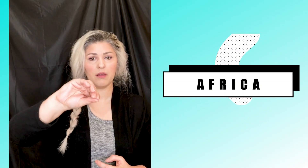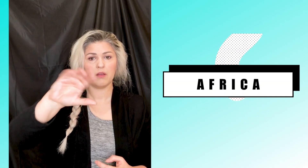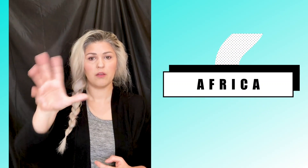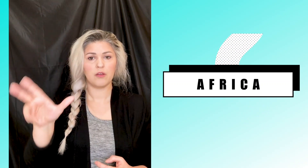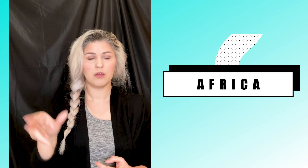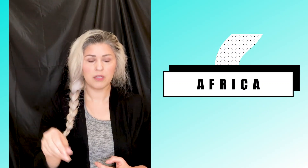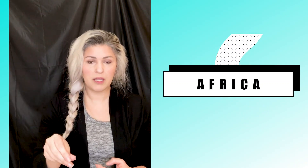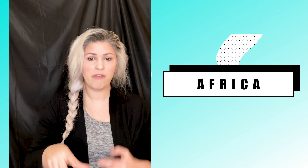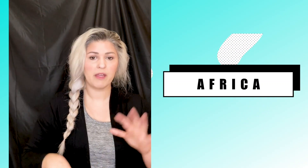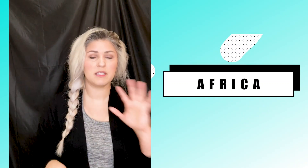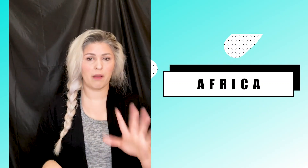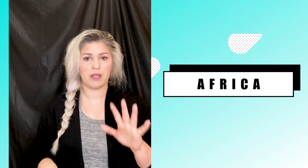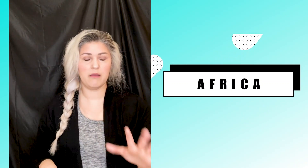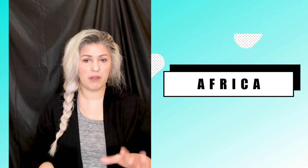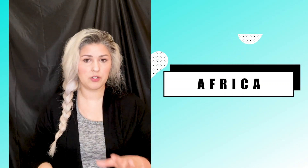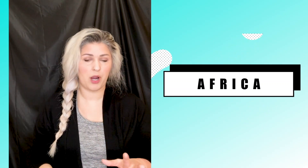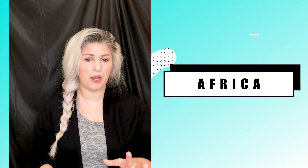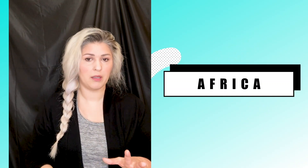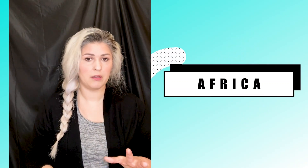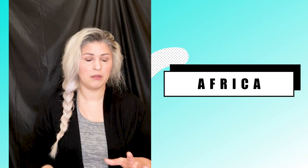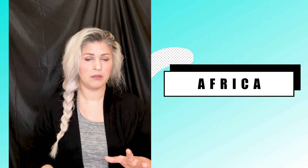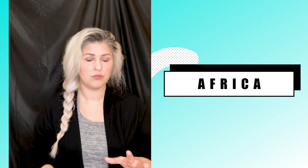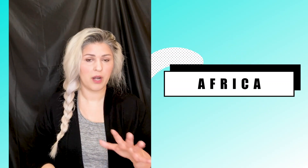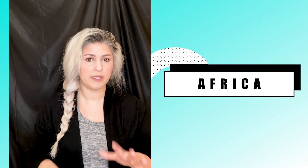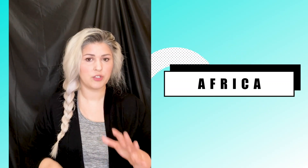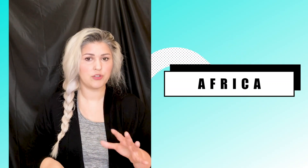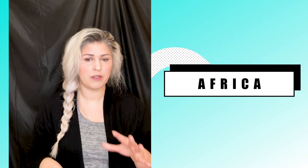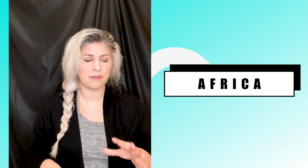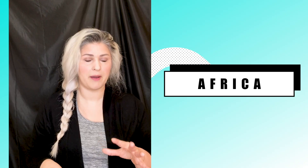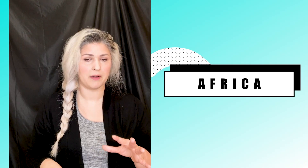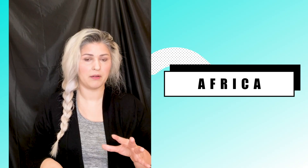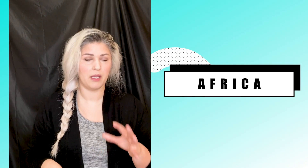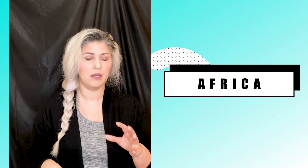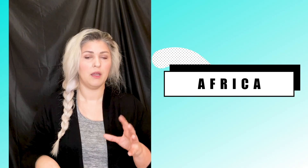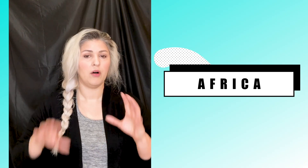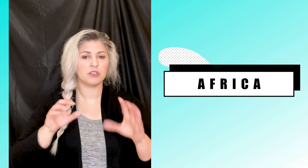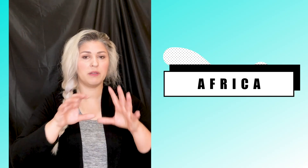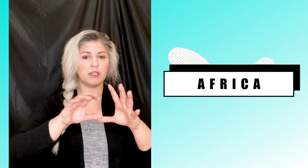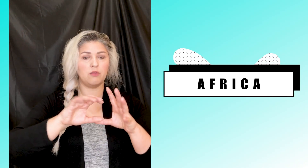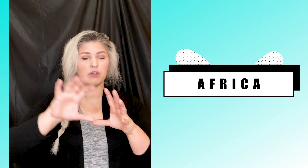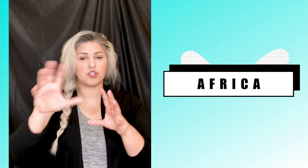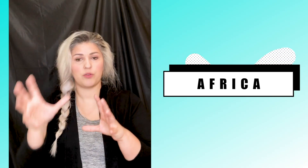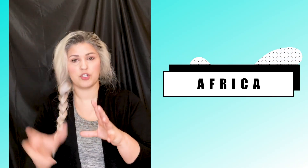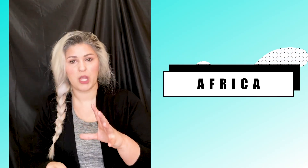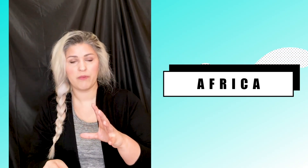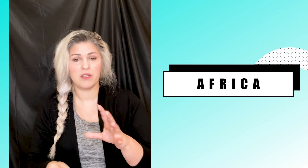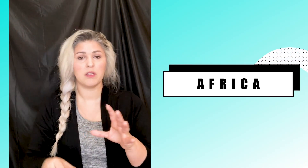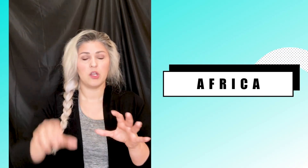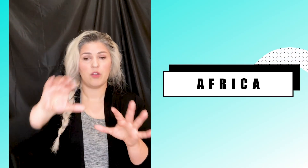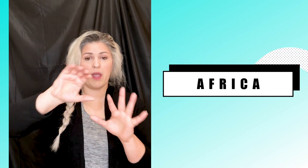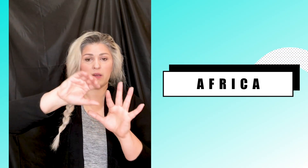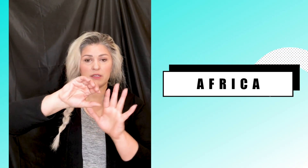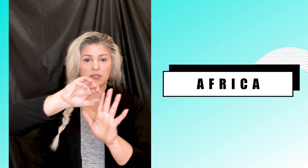Okay? Give that a try. Try not to get too stressed about it, okay? Ultimately, you want to show the shape of